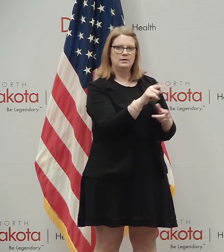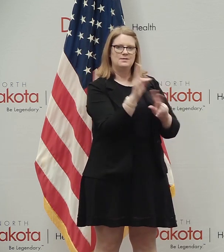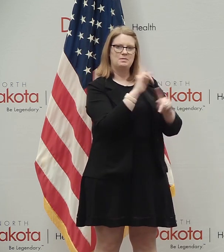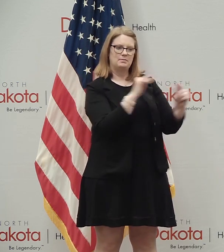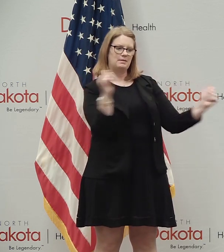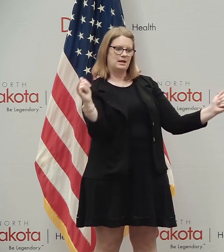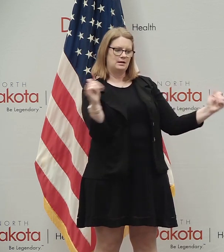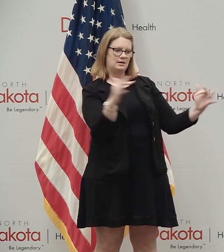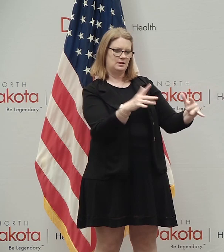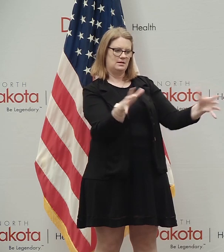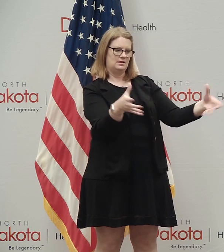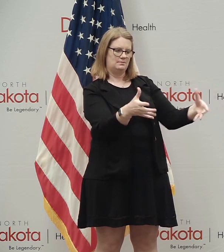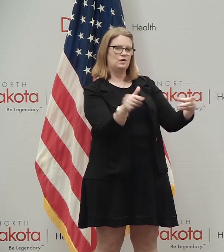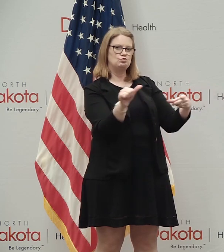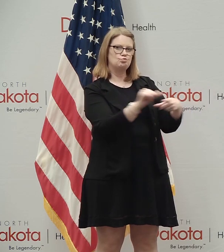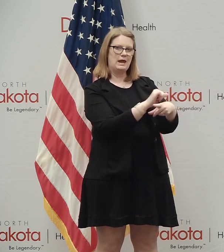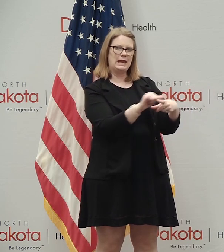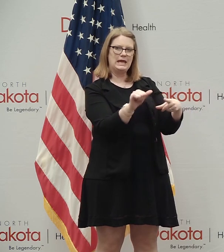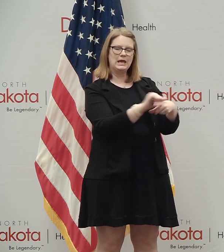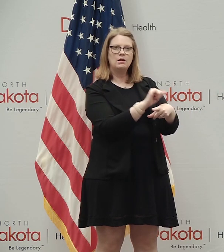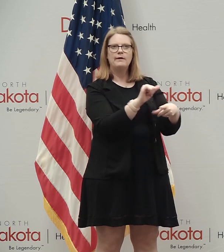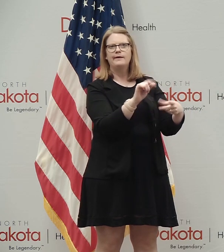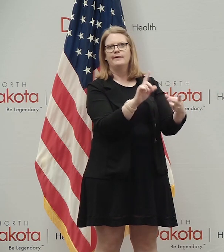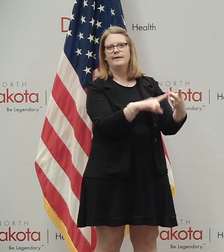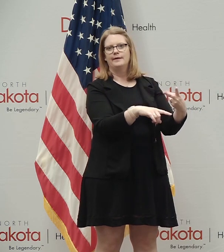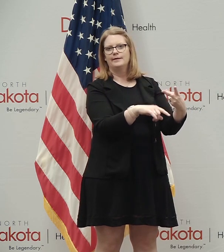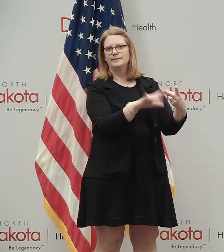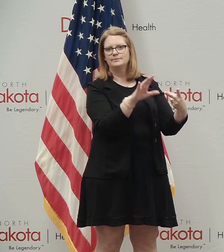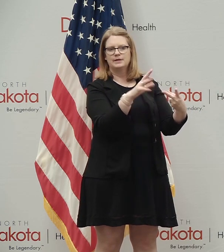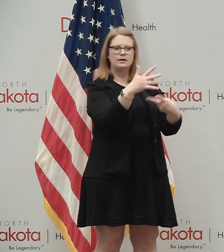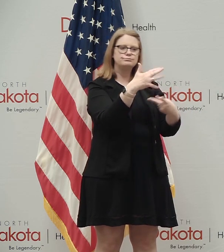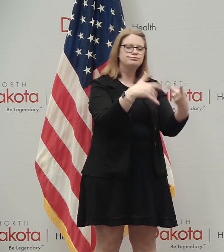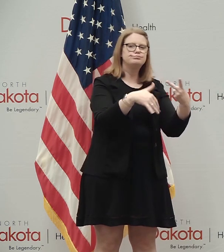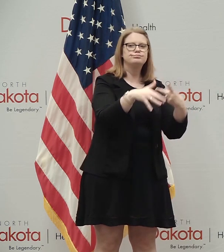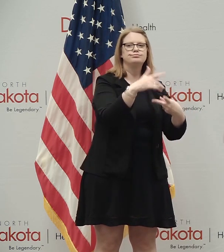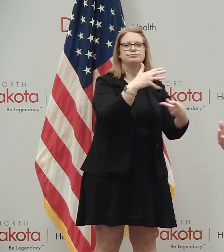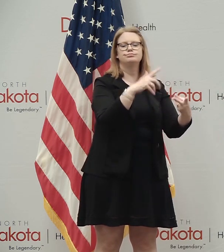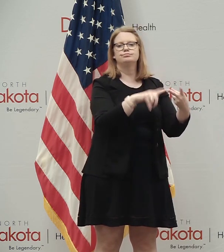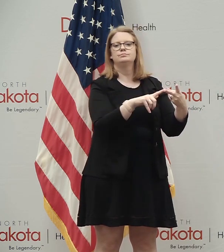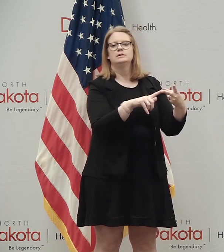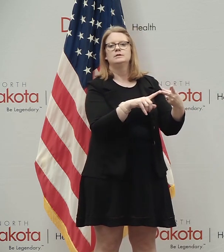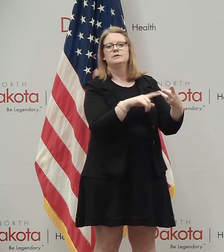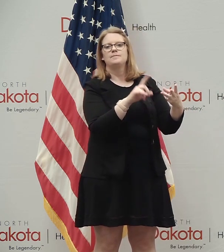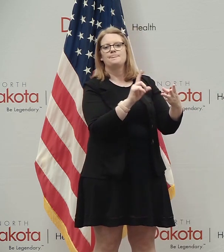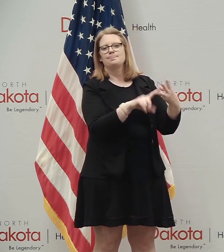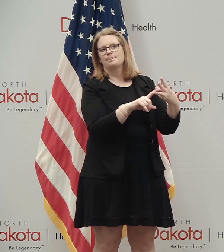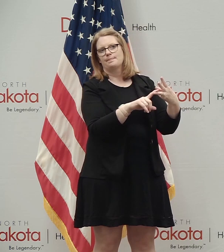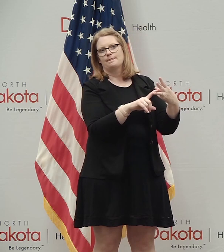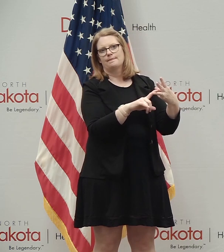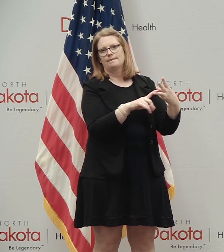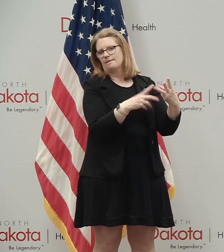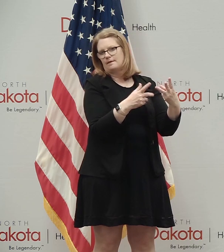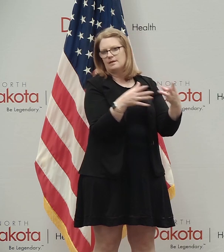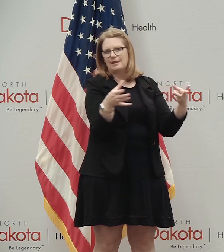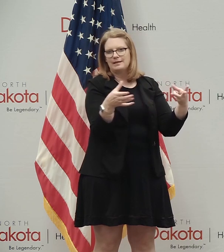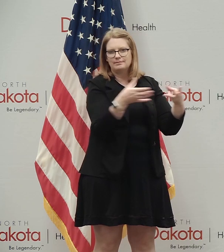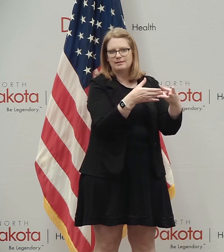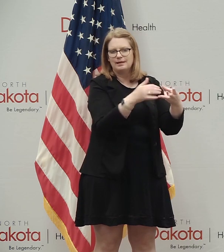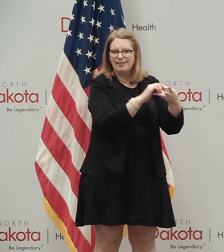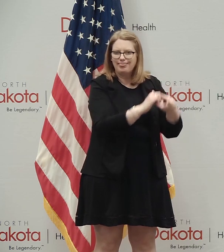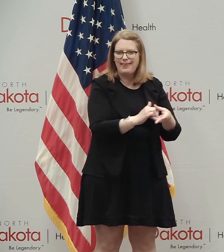might come together for training. They come together for contact and socialization. You come together for the kind of collaborative